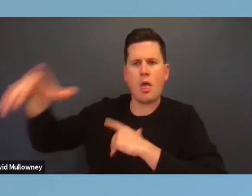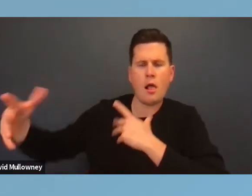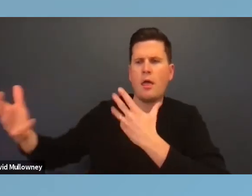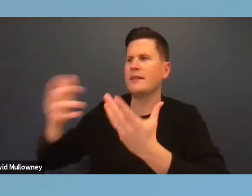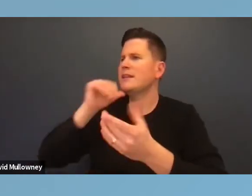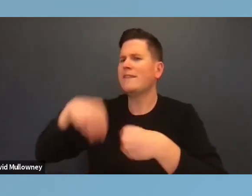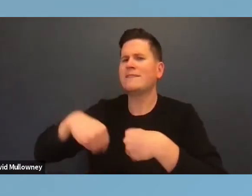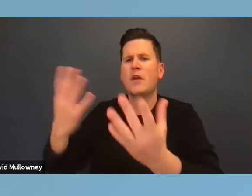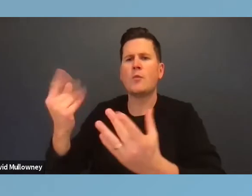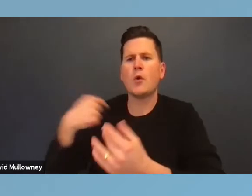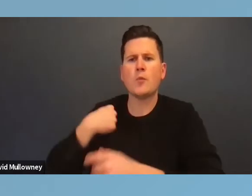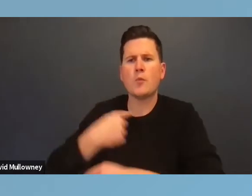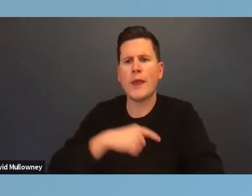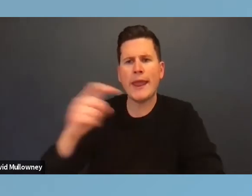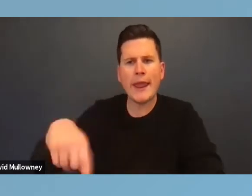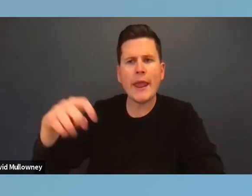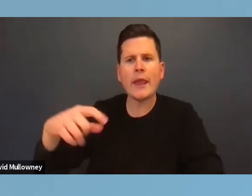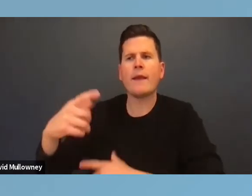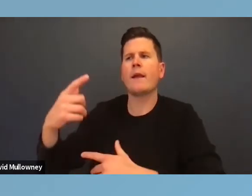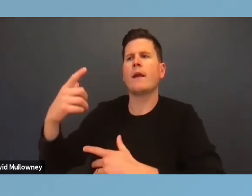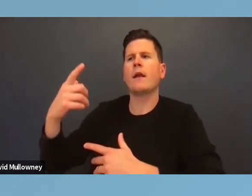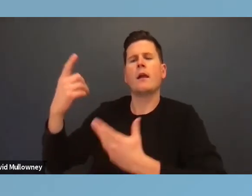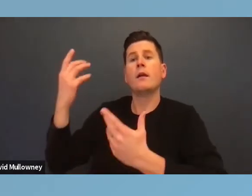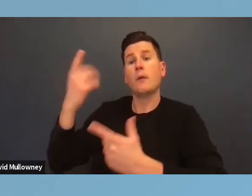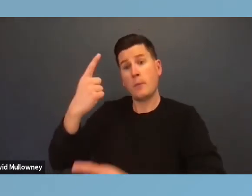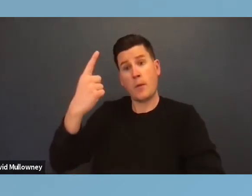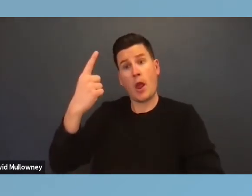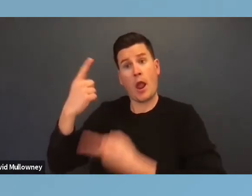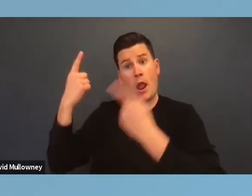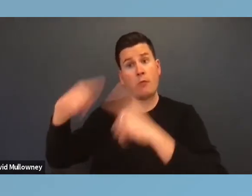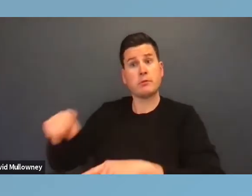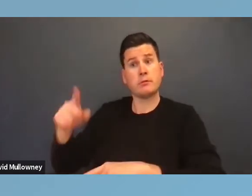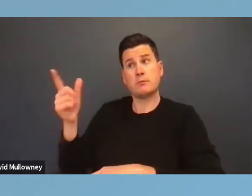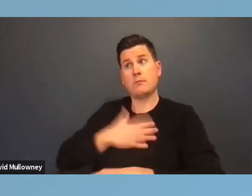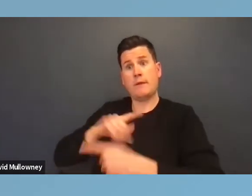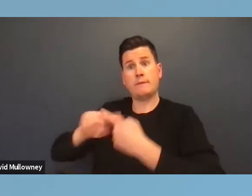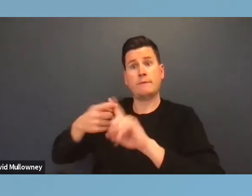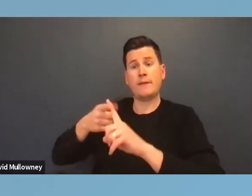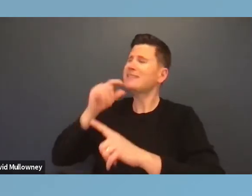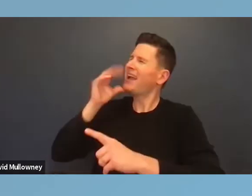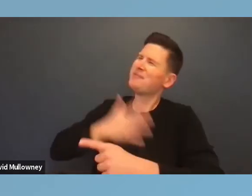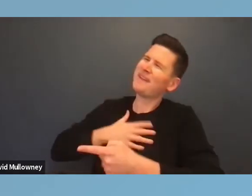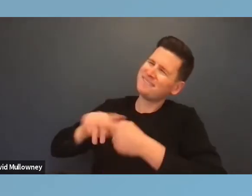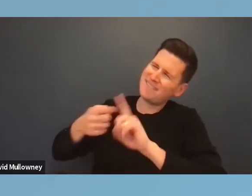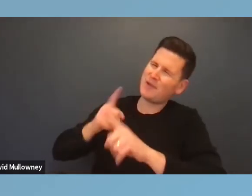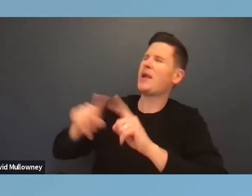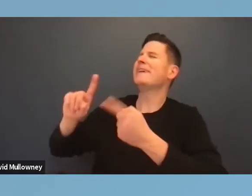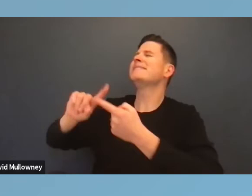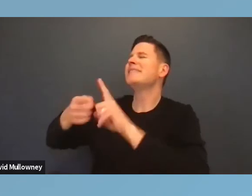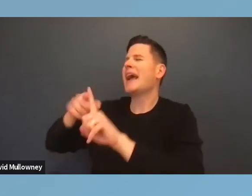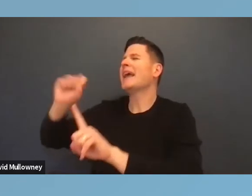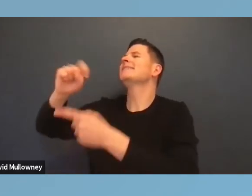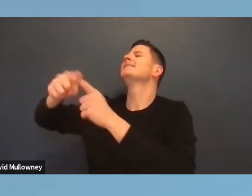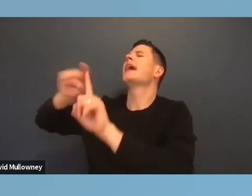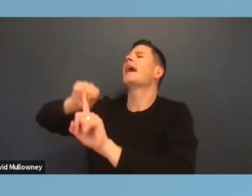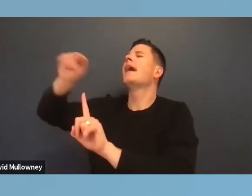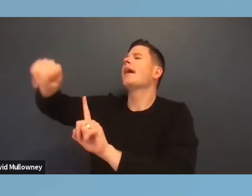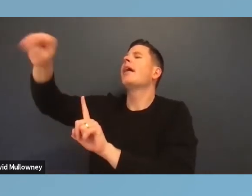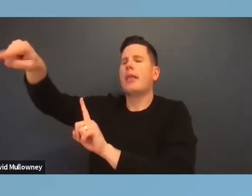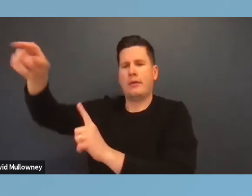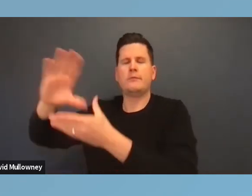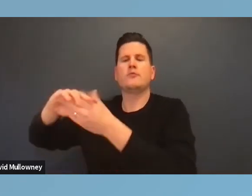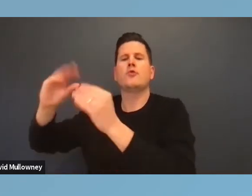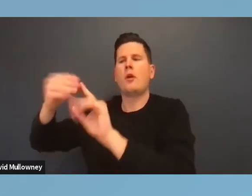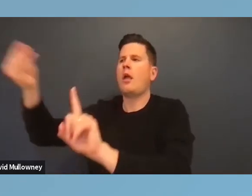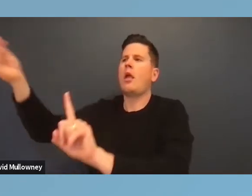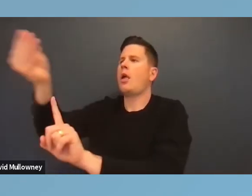numerous communication failures, not providing what we need, and things that happen to a friend